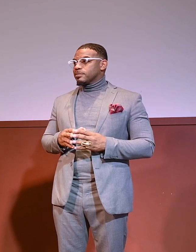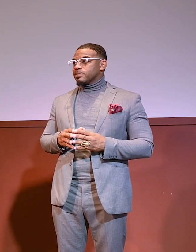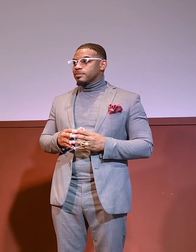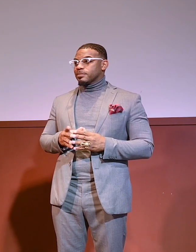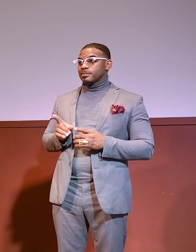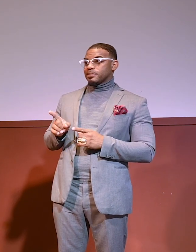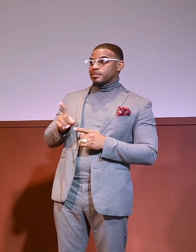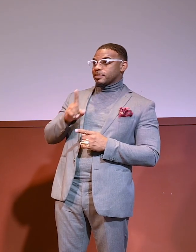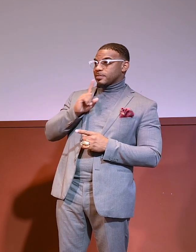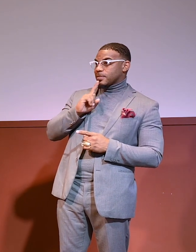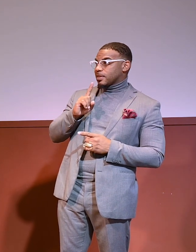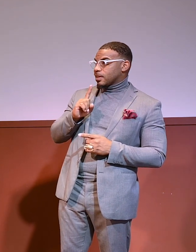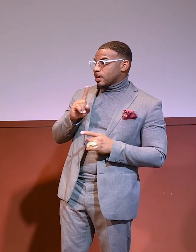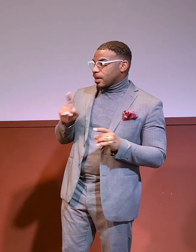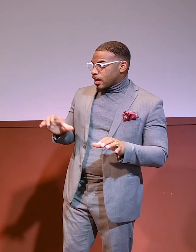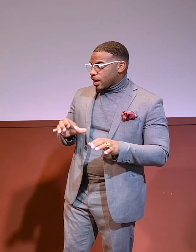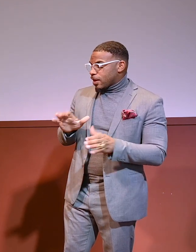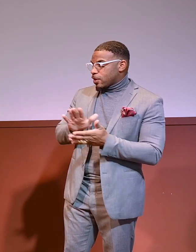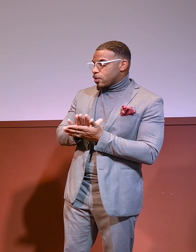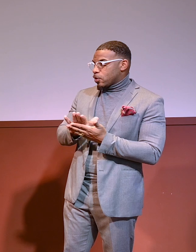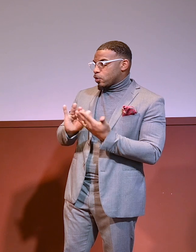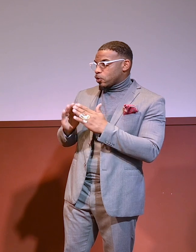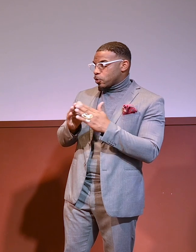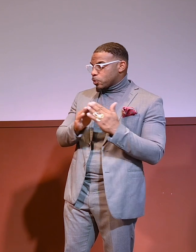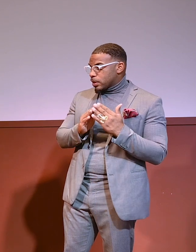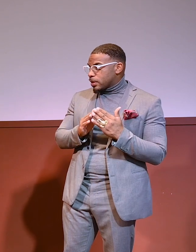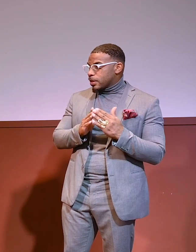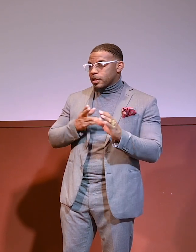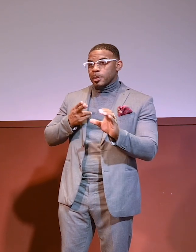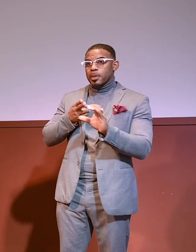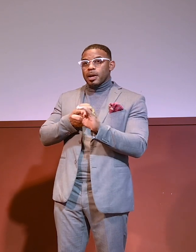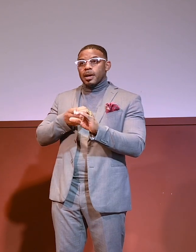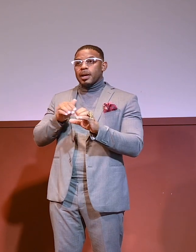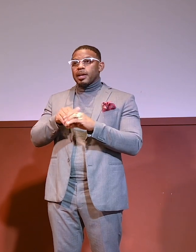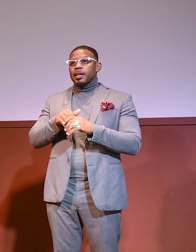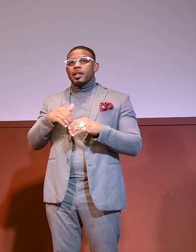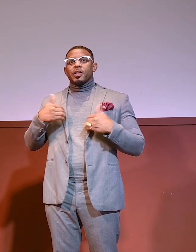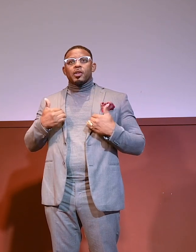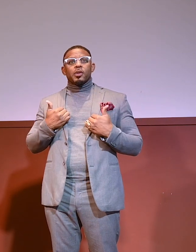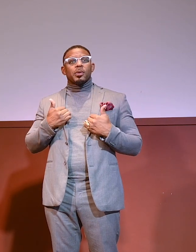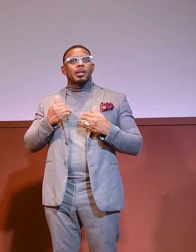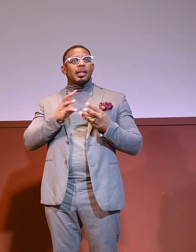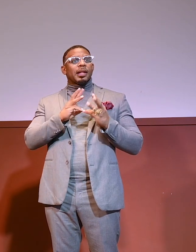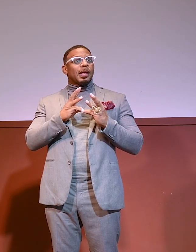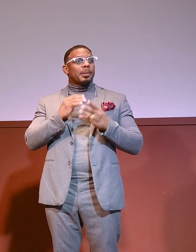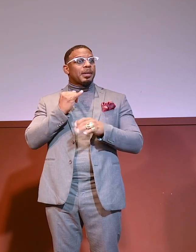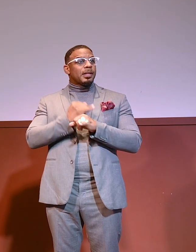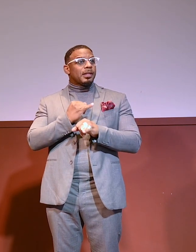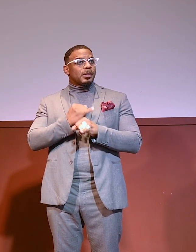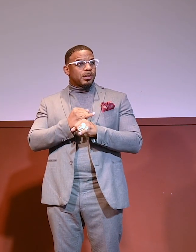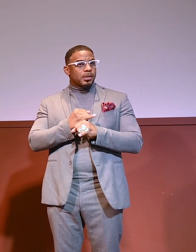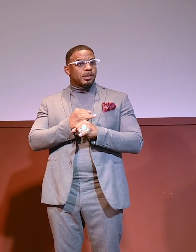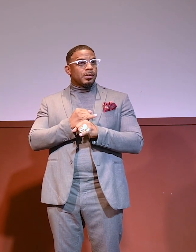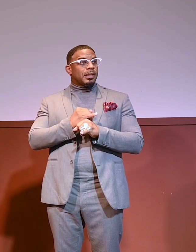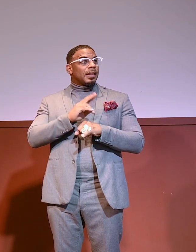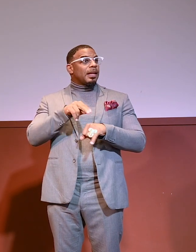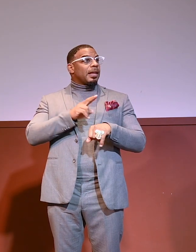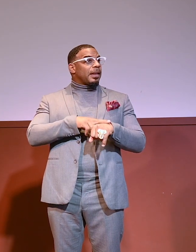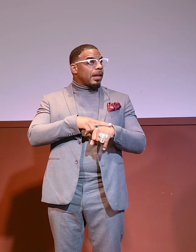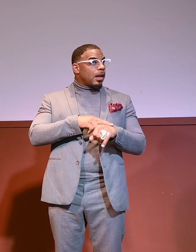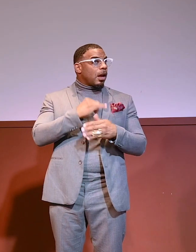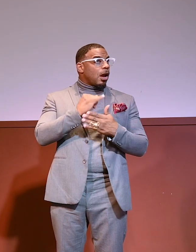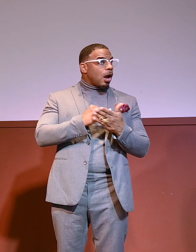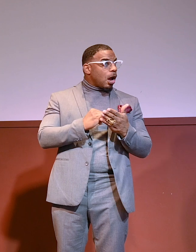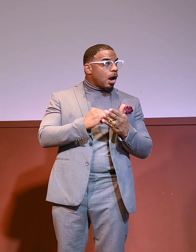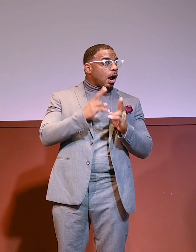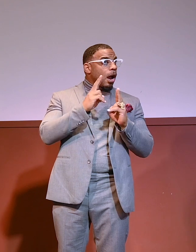She is active in her school community, participating in the Youth Climate Institute, National